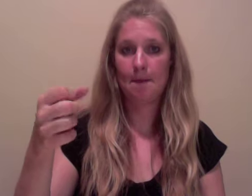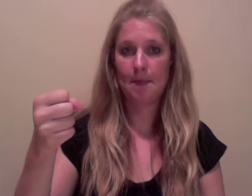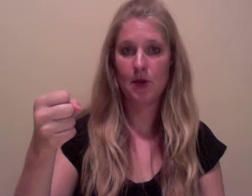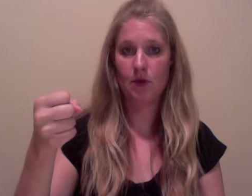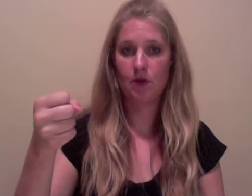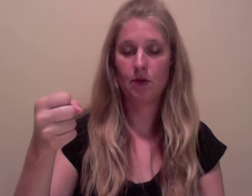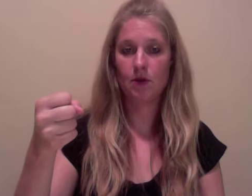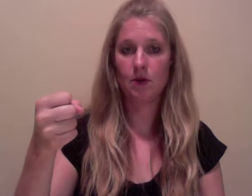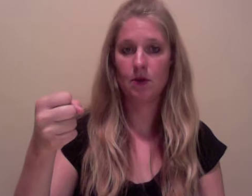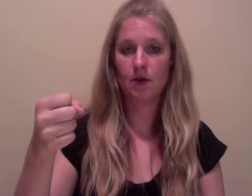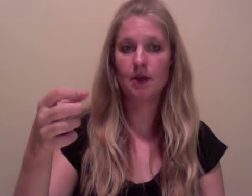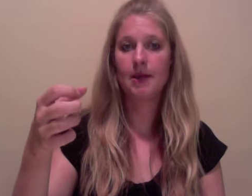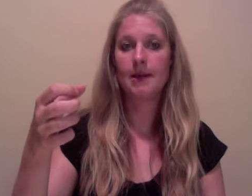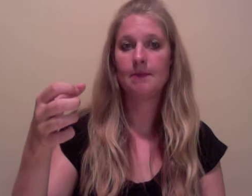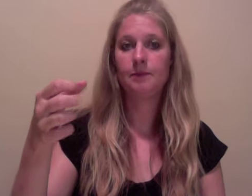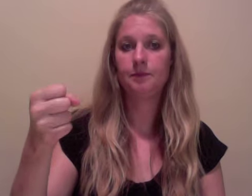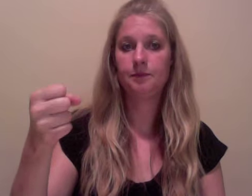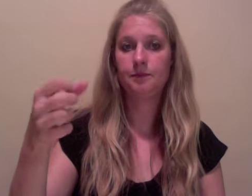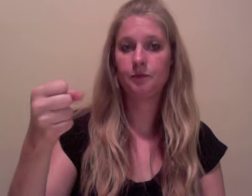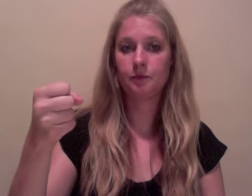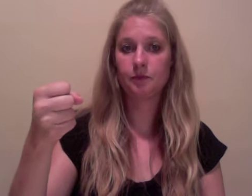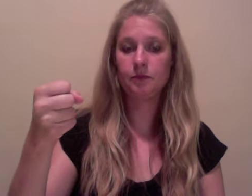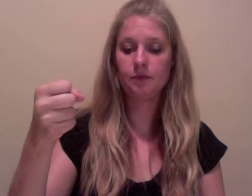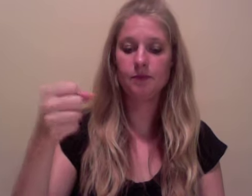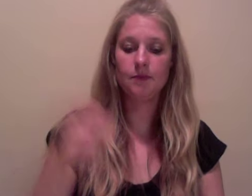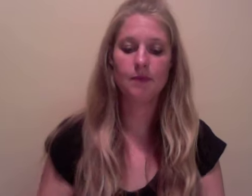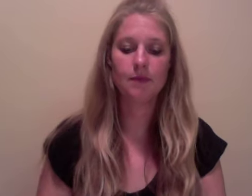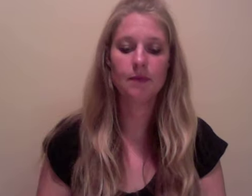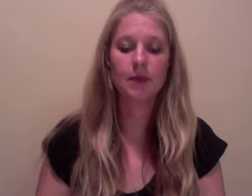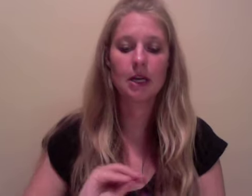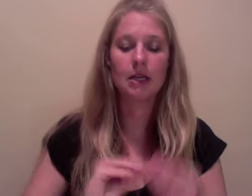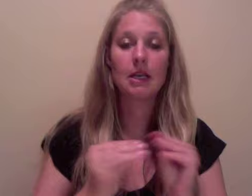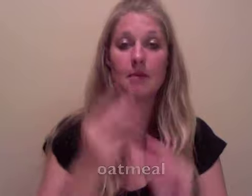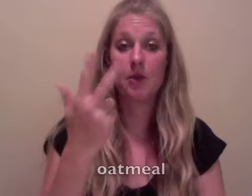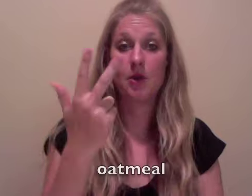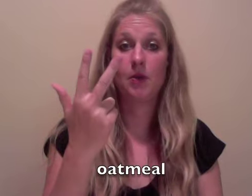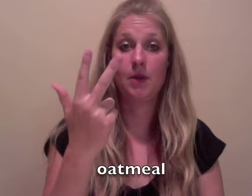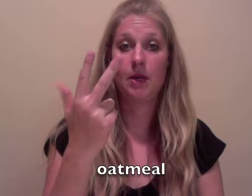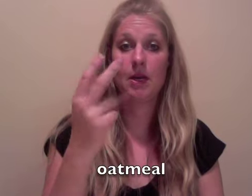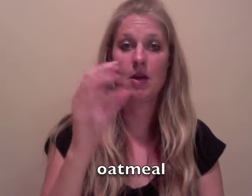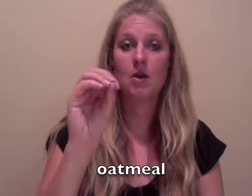times. Again, you're squeezing your dominant hand. For me, it's my right hand. Number 3,